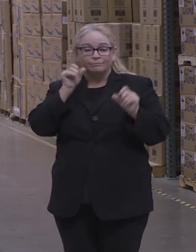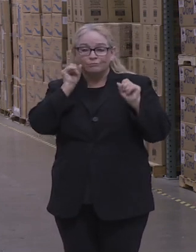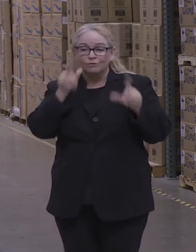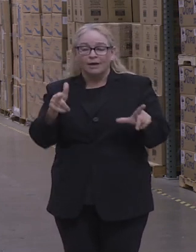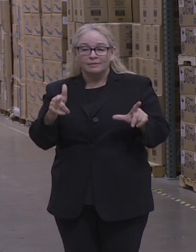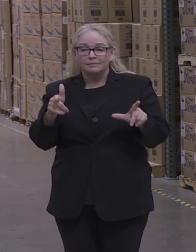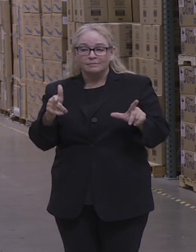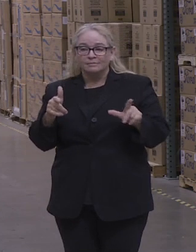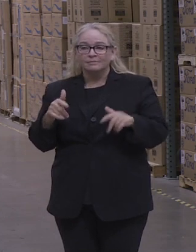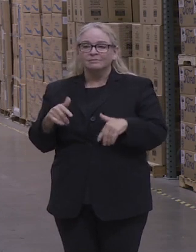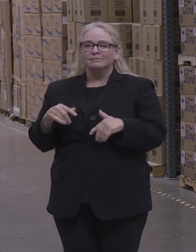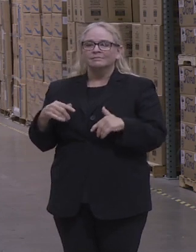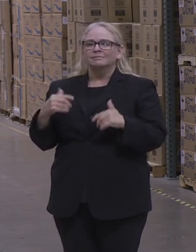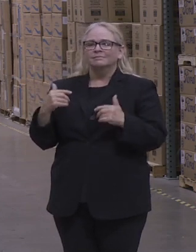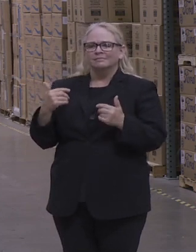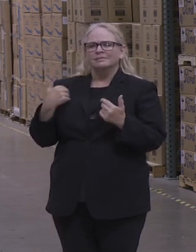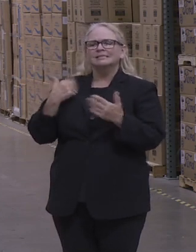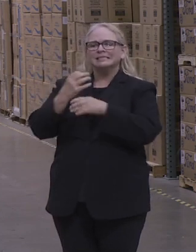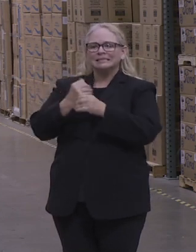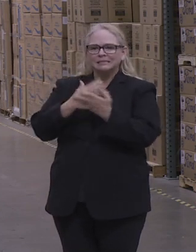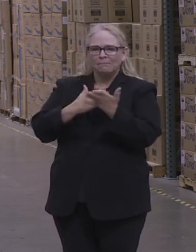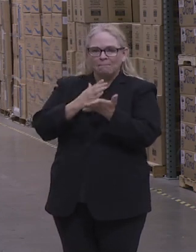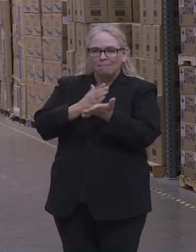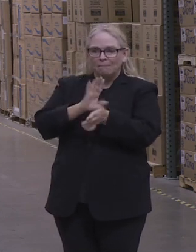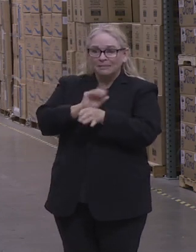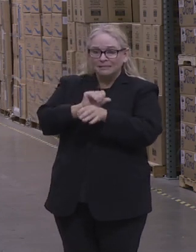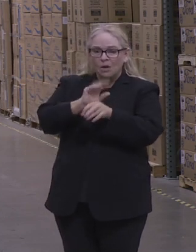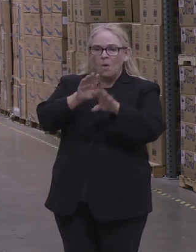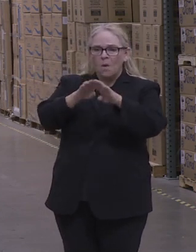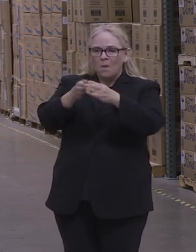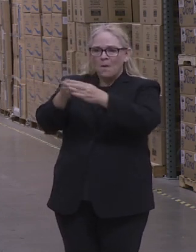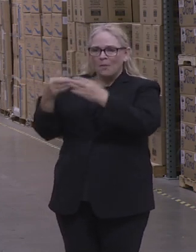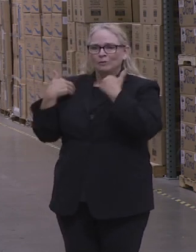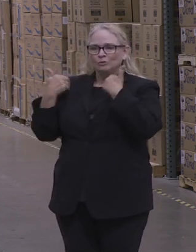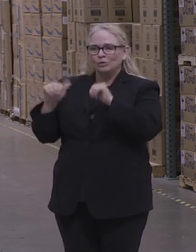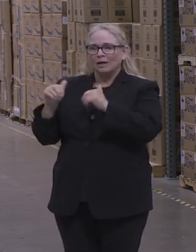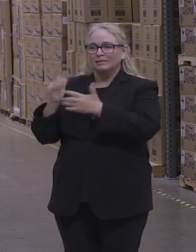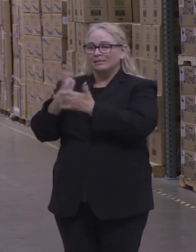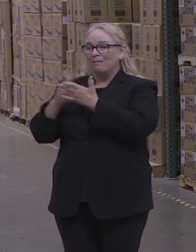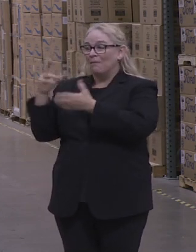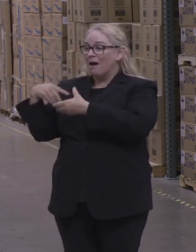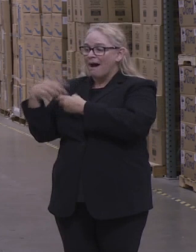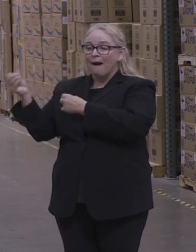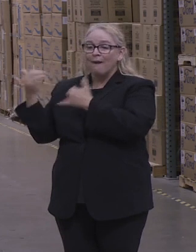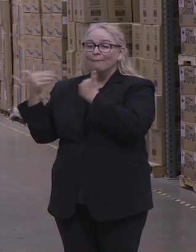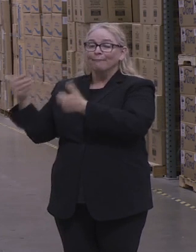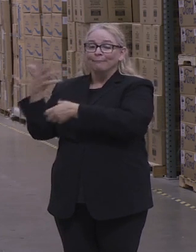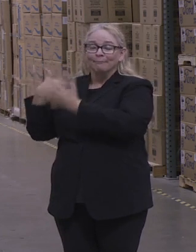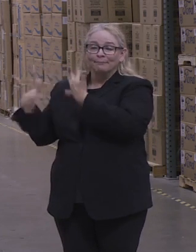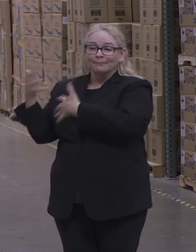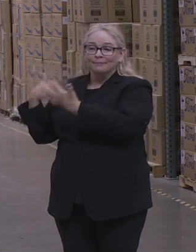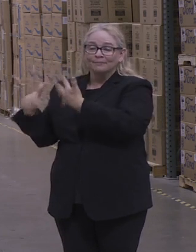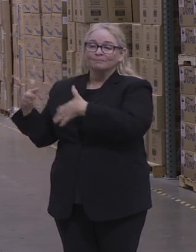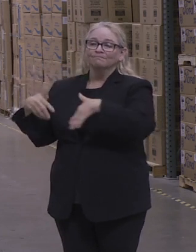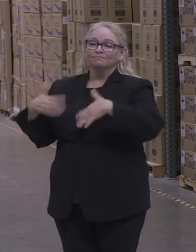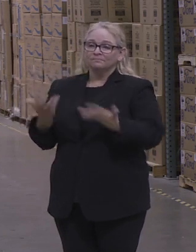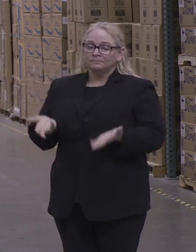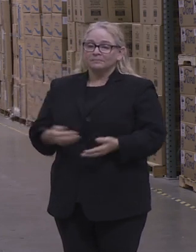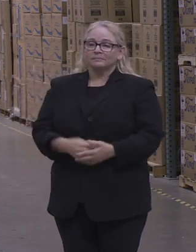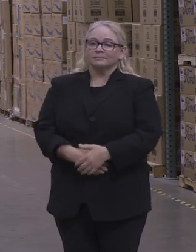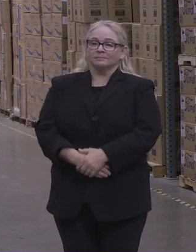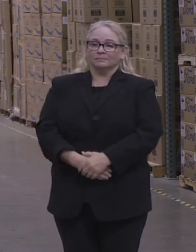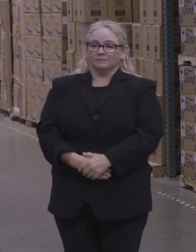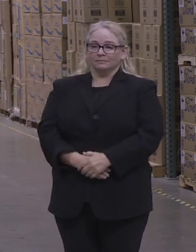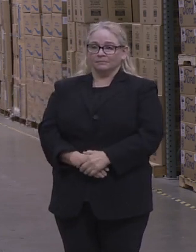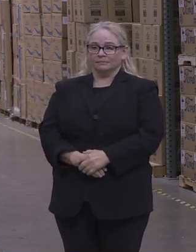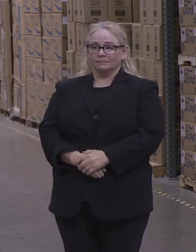reopen key sectors of our economy. People continue to mix and people continue to come in contact,